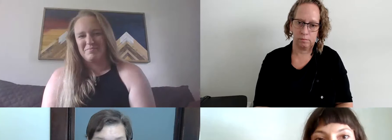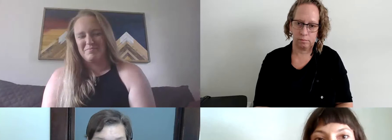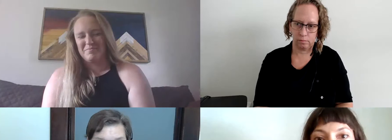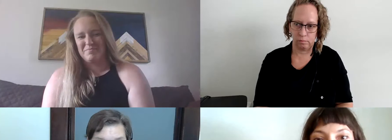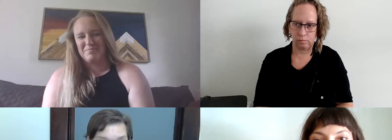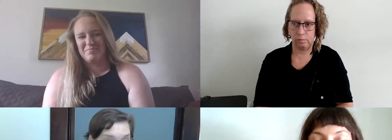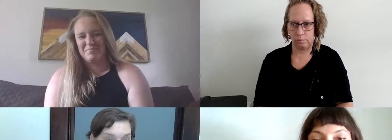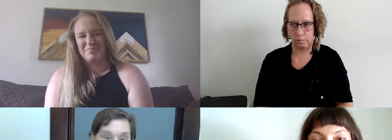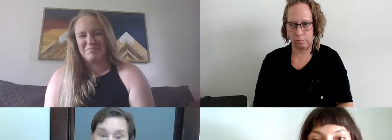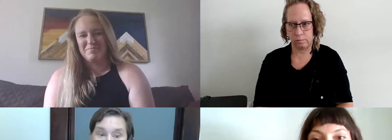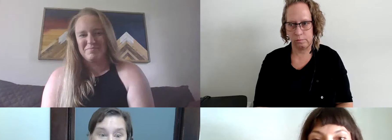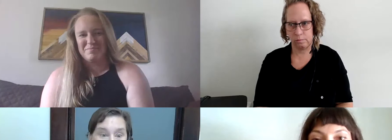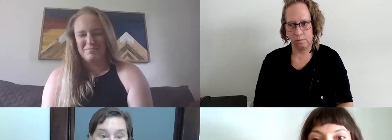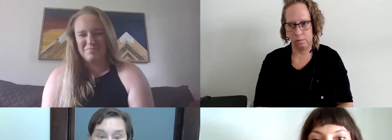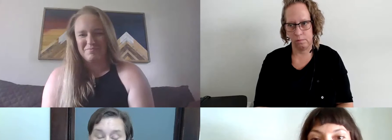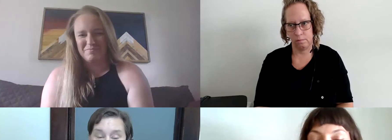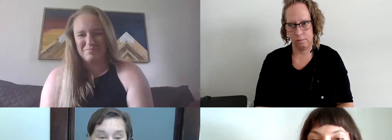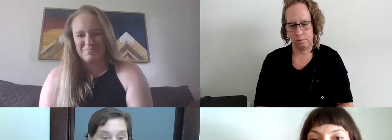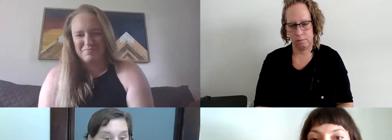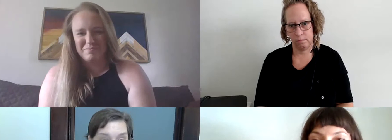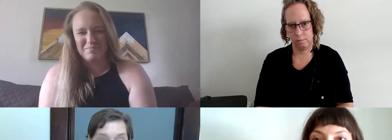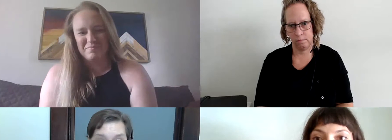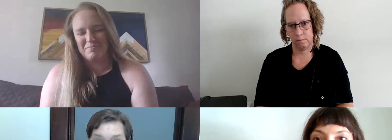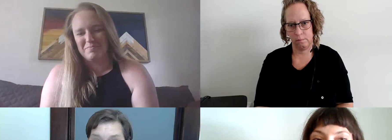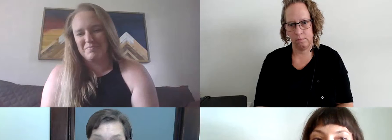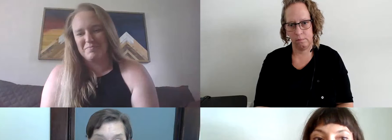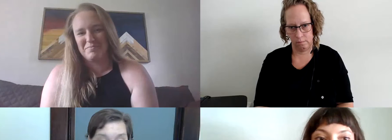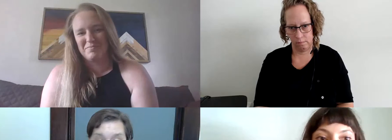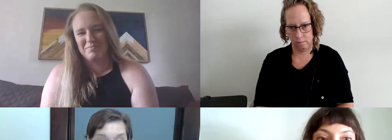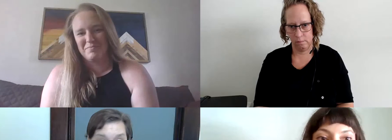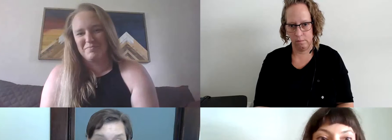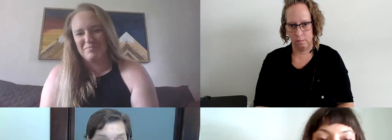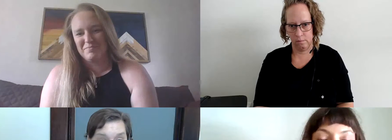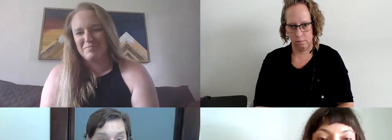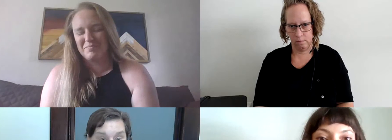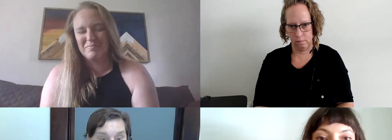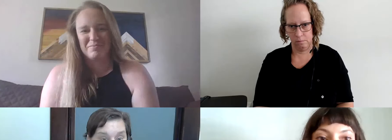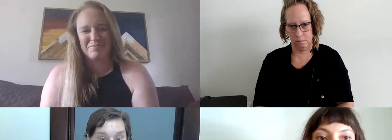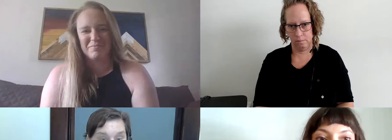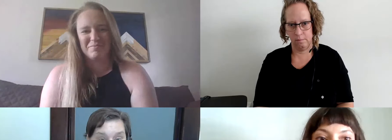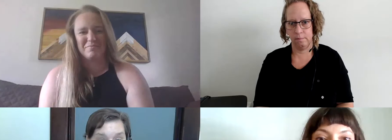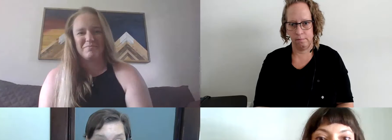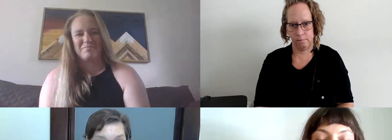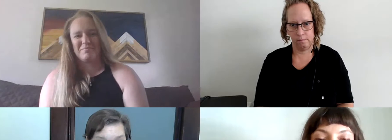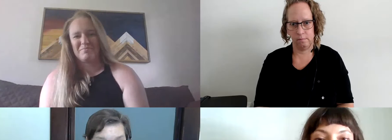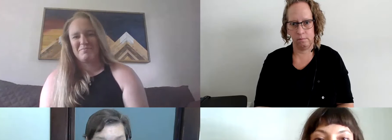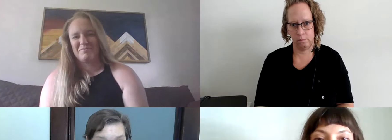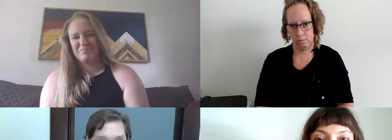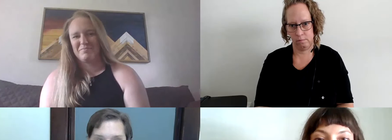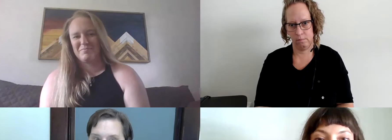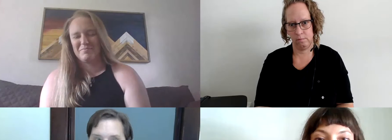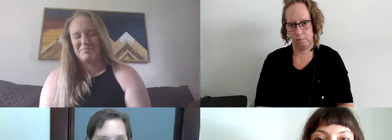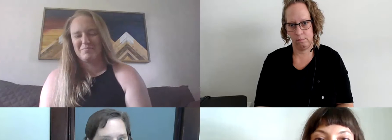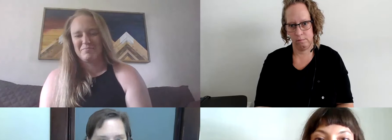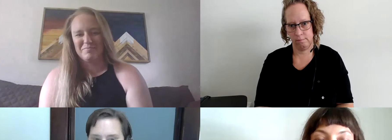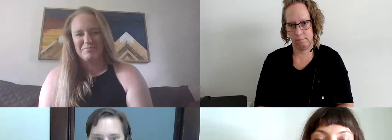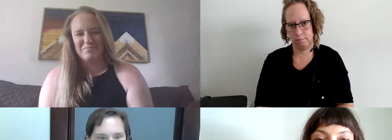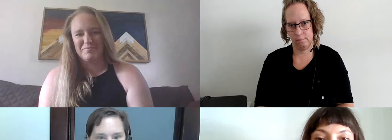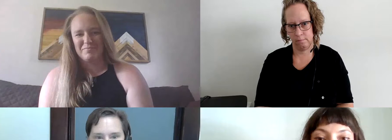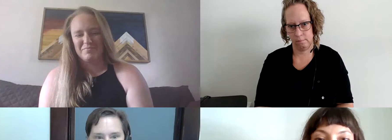out the form, you know, give people the link and then share that link with your team members and everyone can read the caption. So